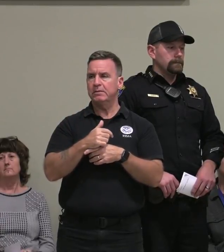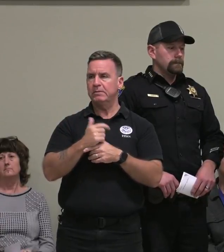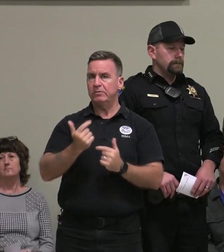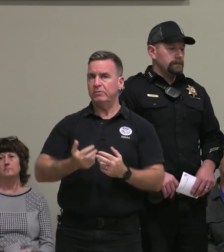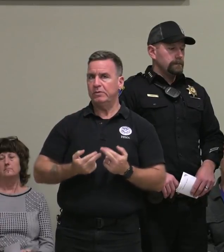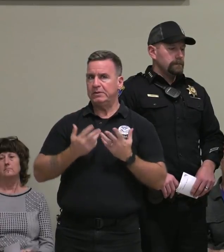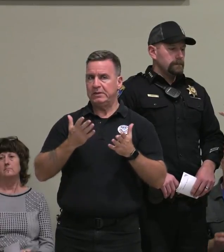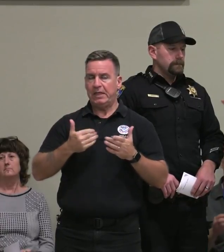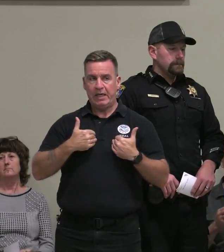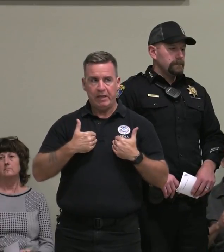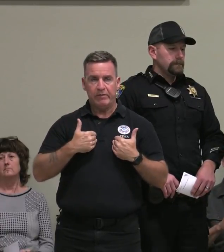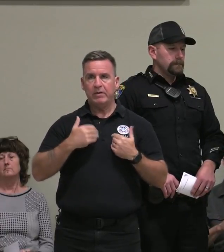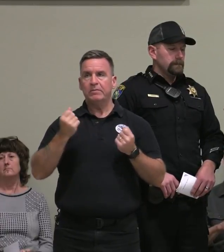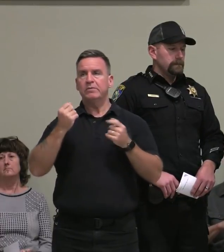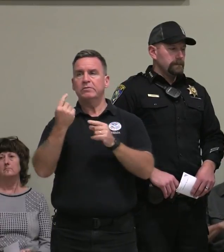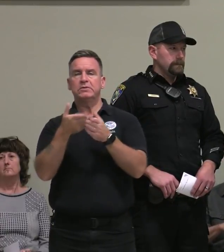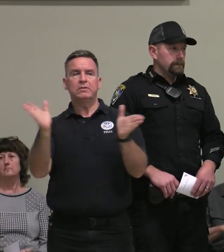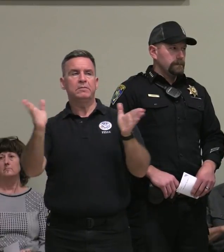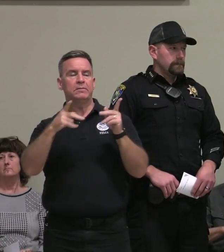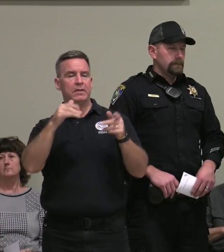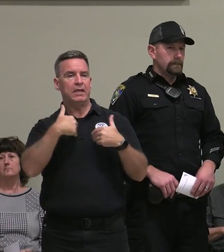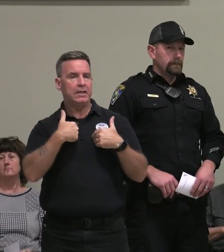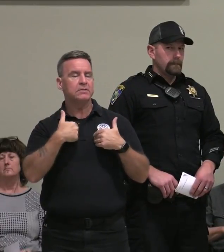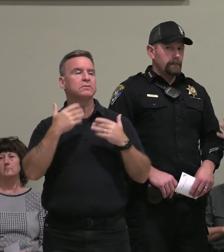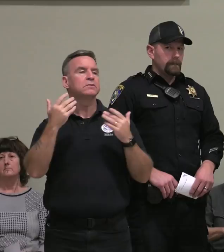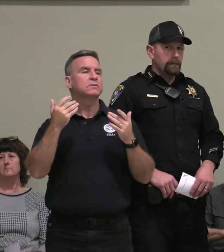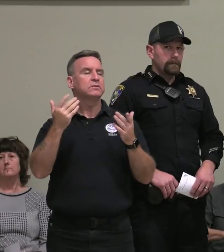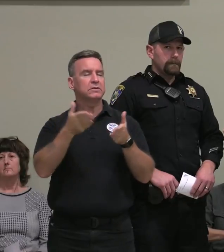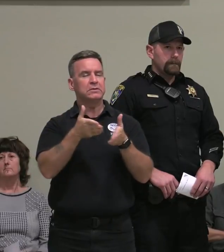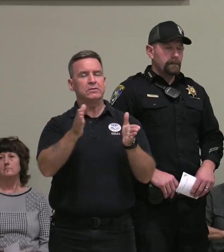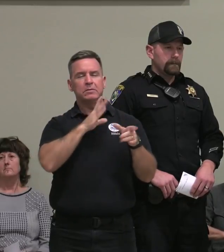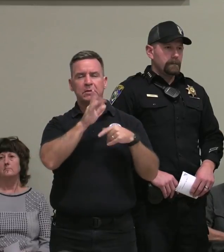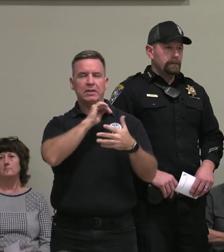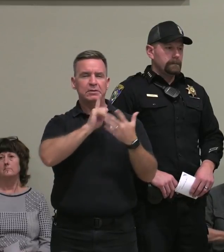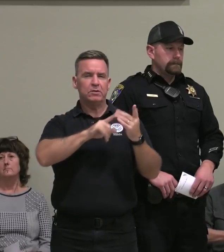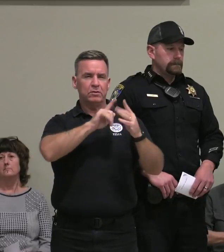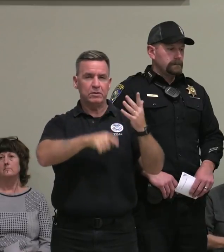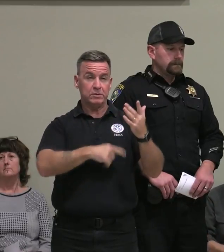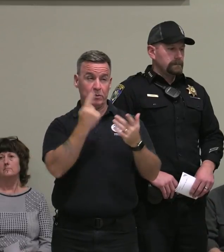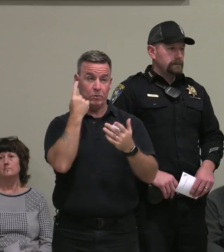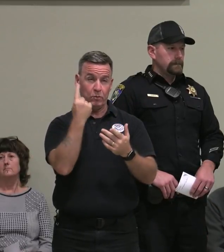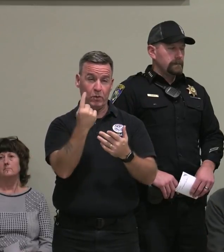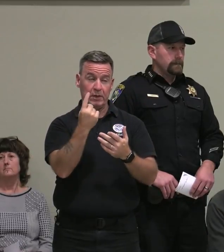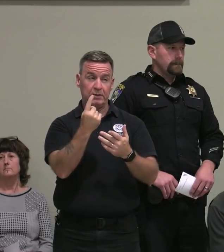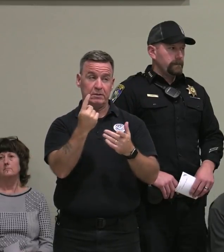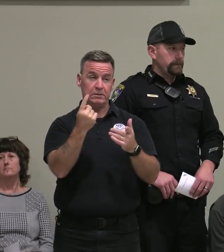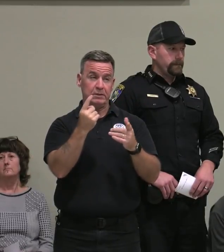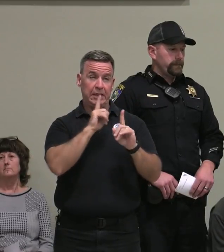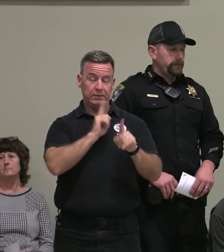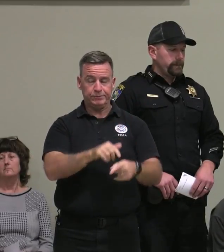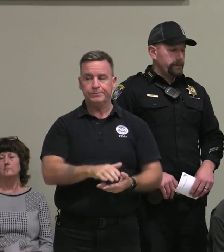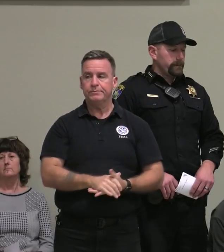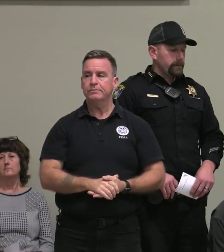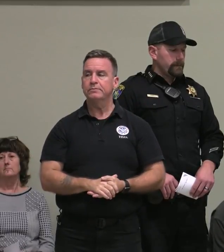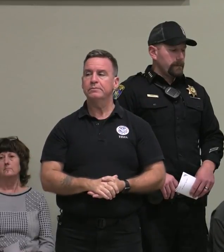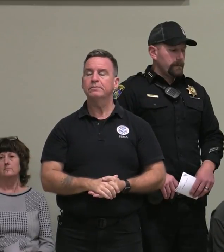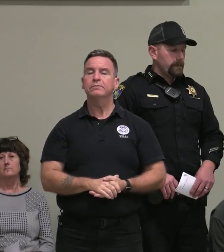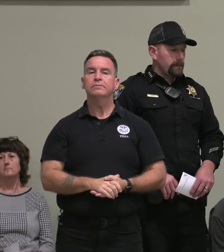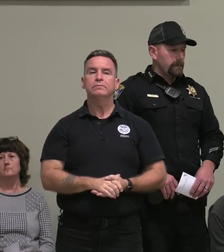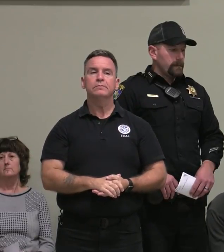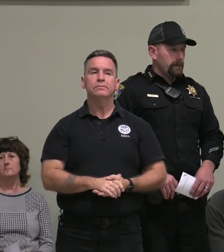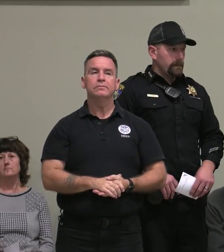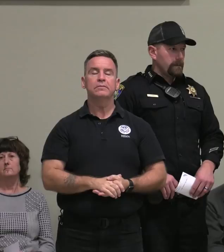have and what the public has. And so I'm just going to generally talk about it, try to answer all of those questions in one felt swoop. So that said,